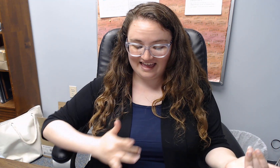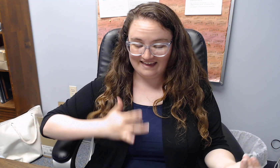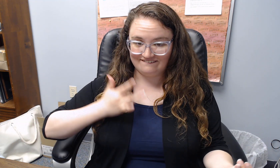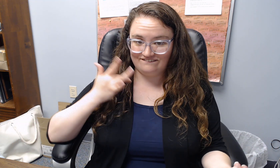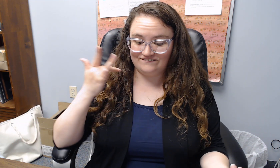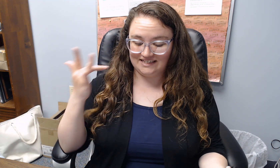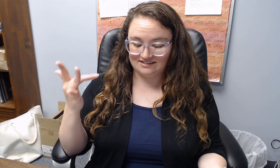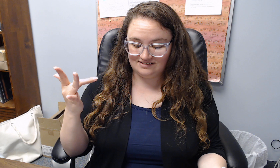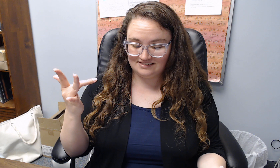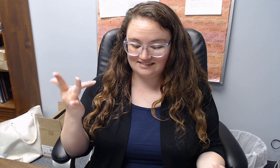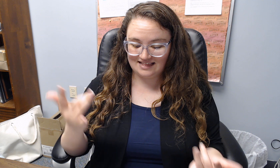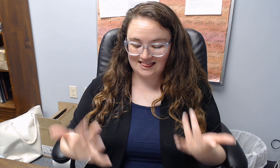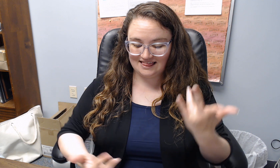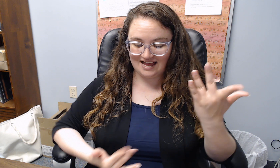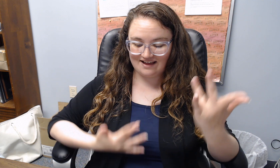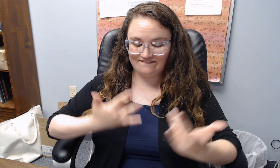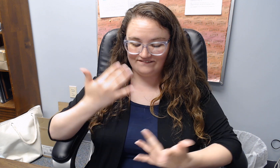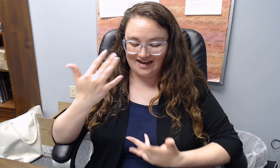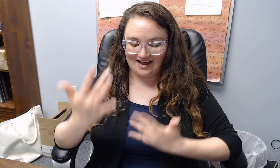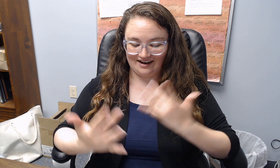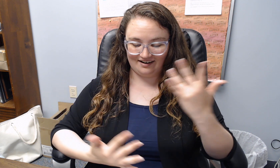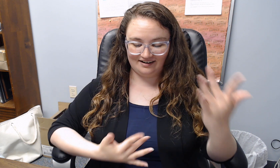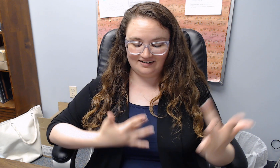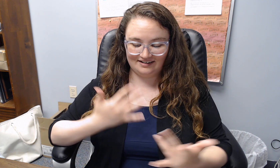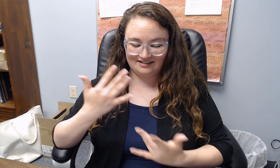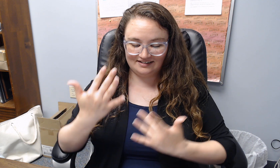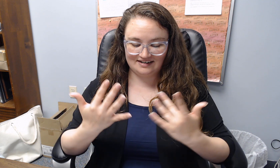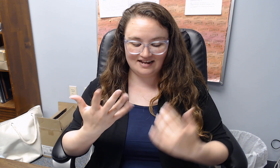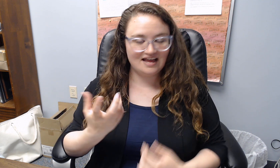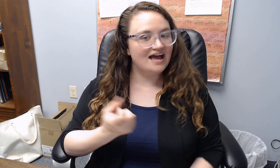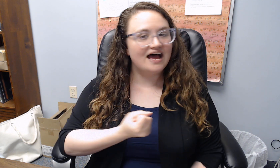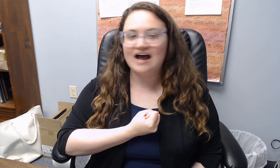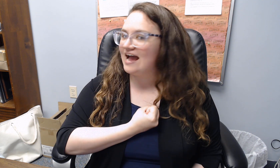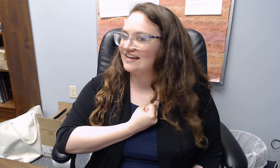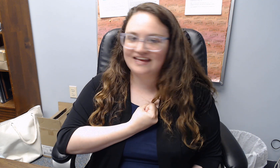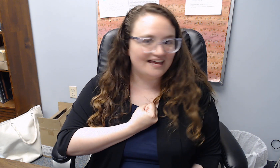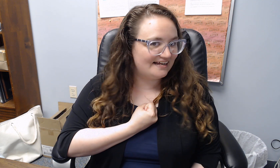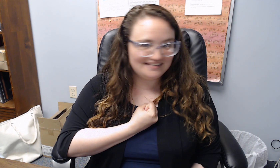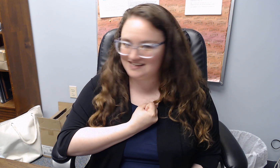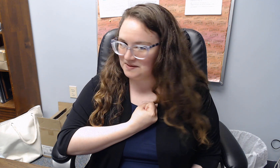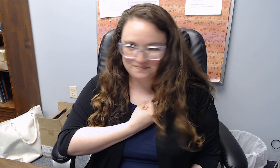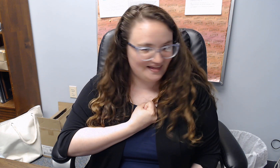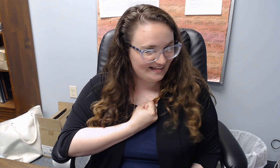It feels like a fire I can't keep in.